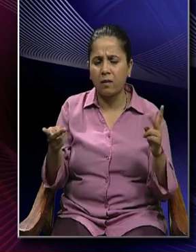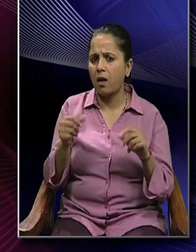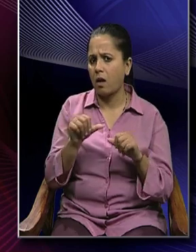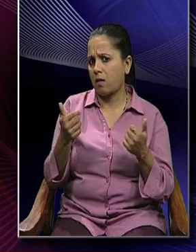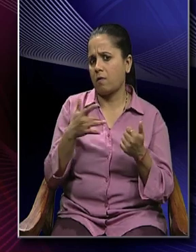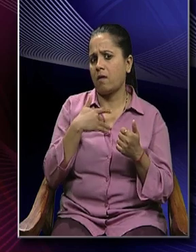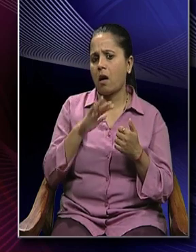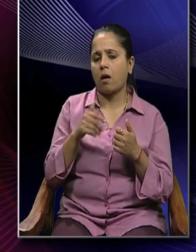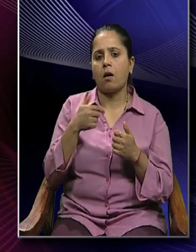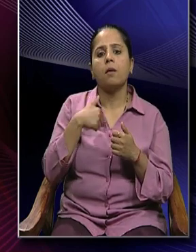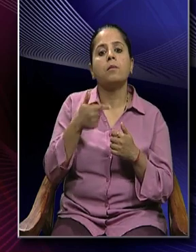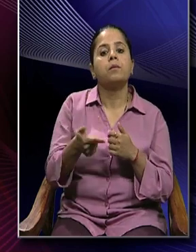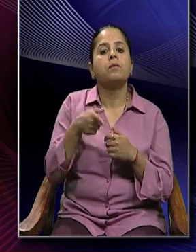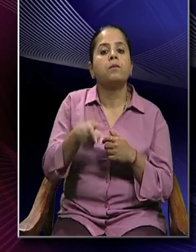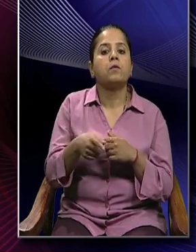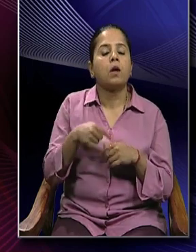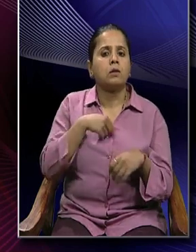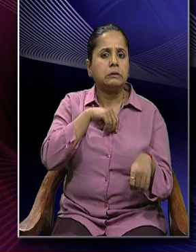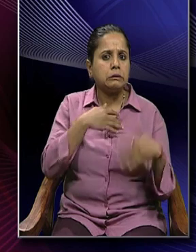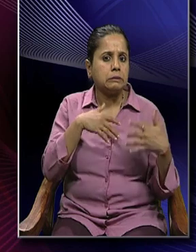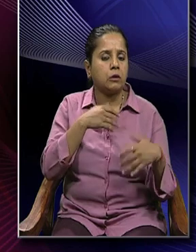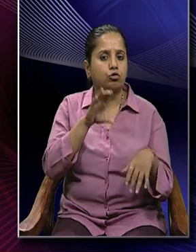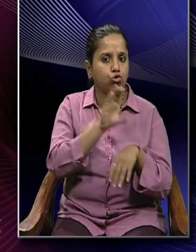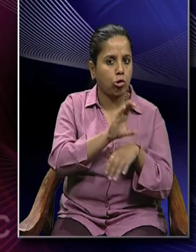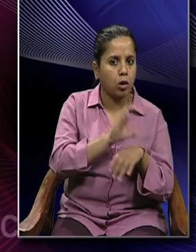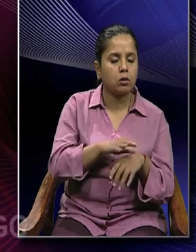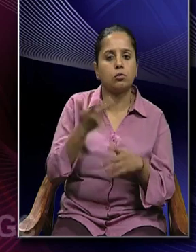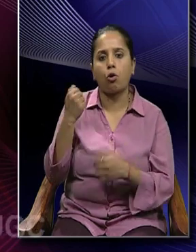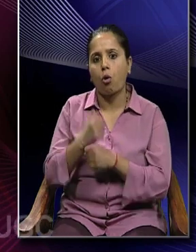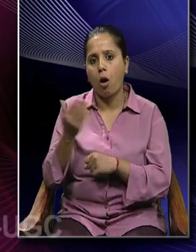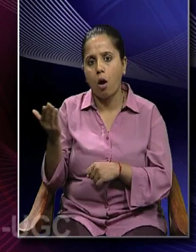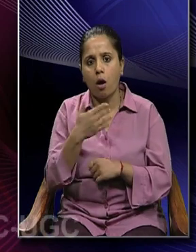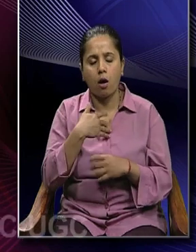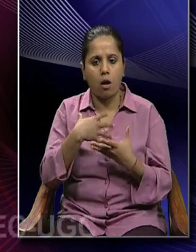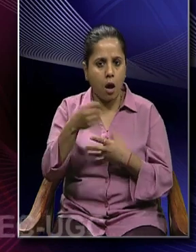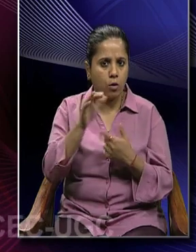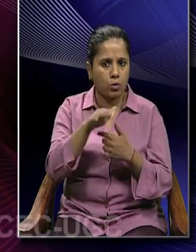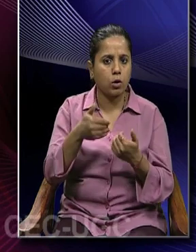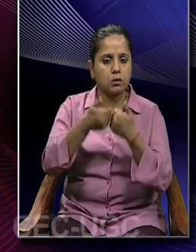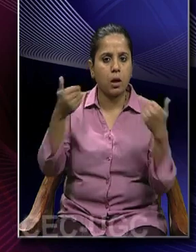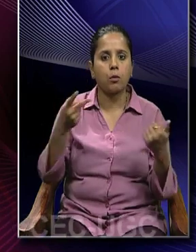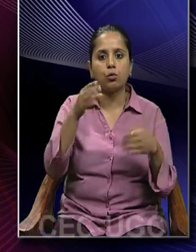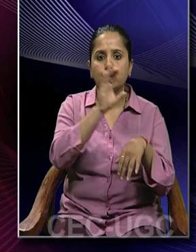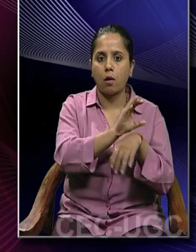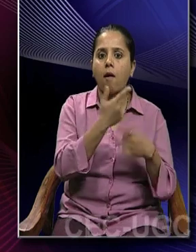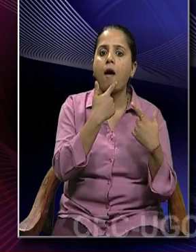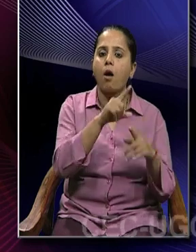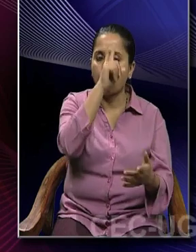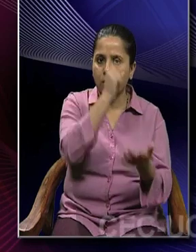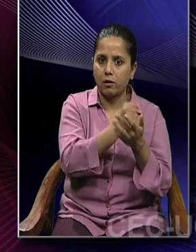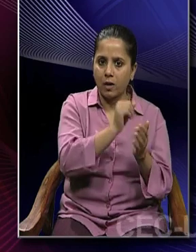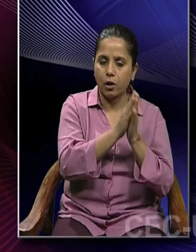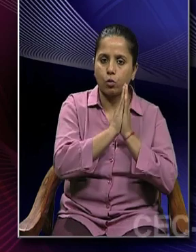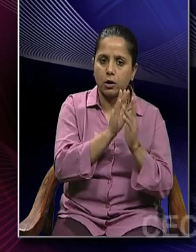we find that in West the outcome of the struggle between the church and the state led to the separation of the two. Church was allowed to decide on the